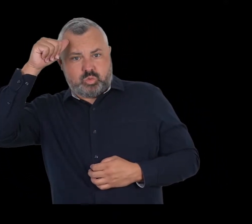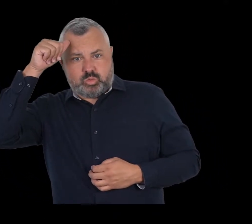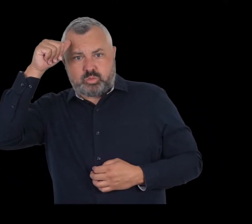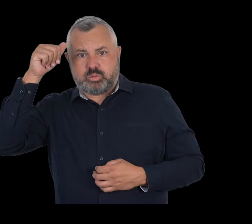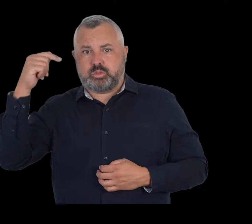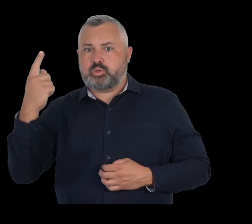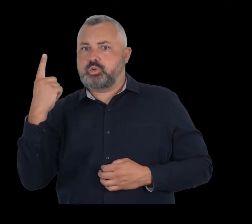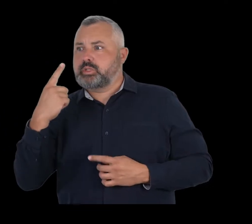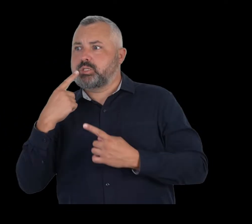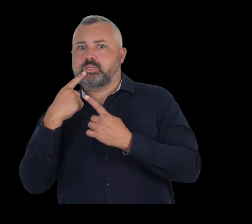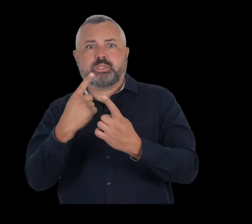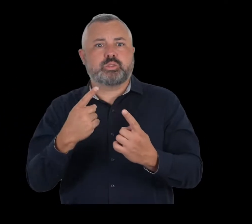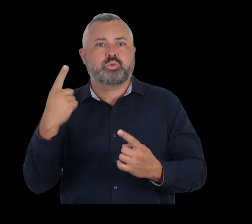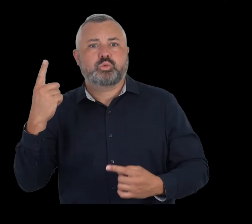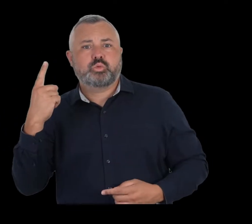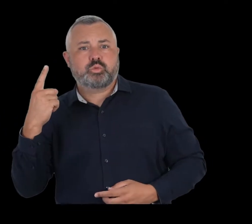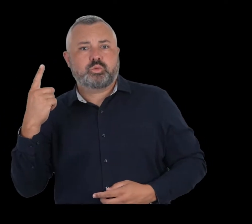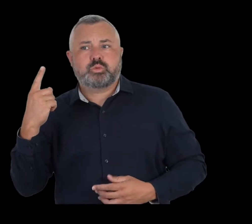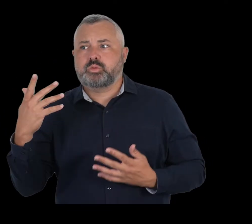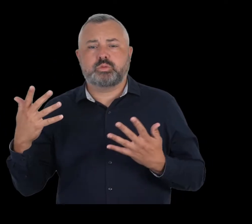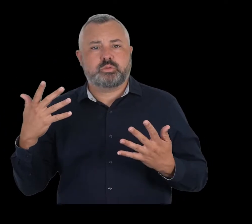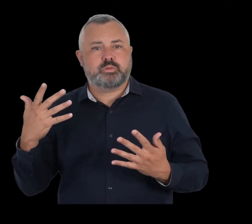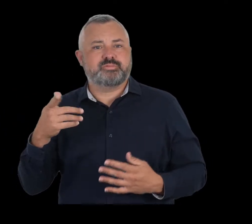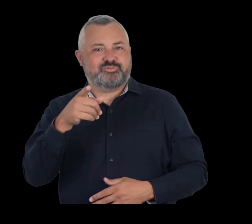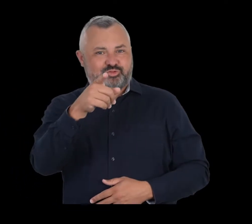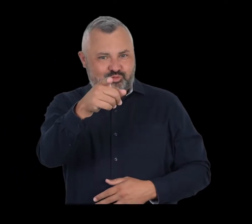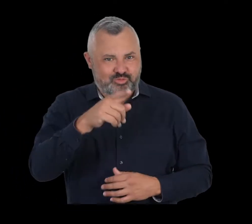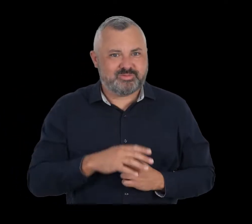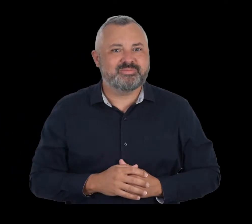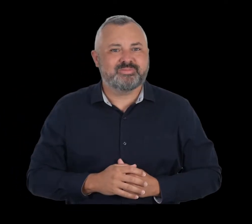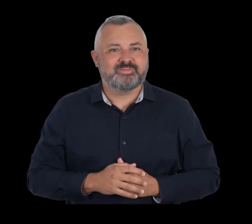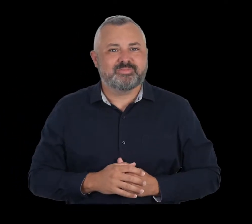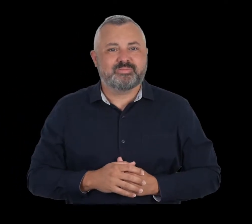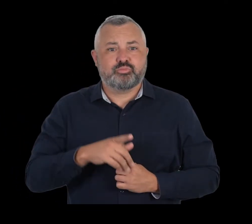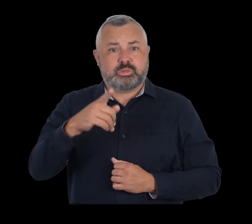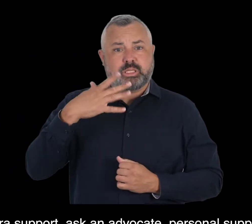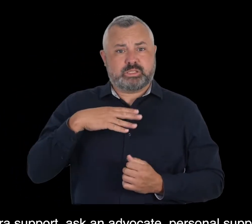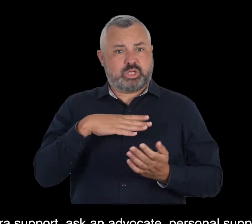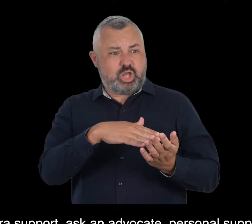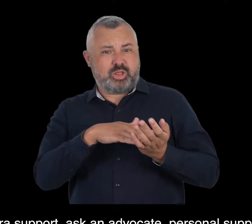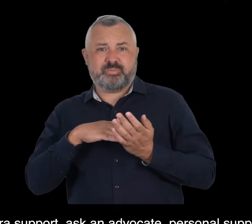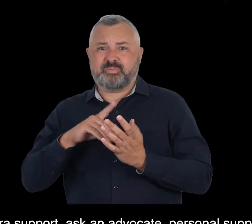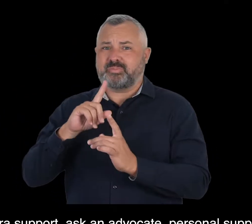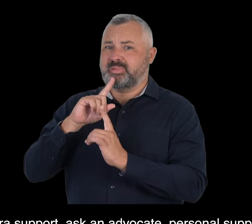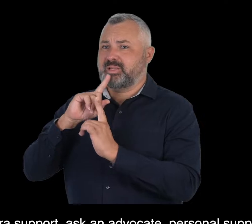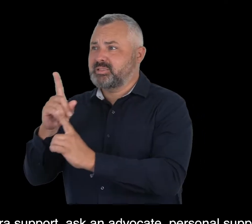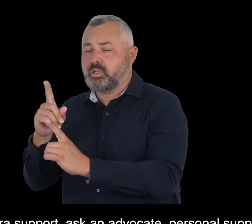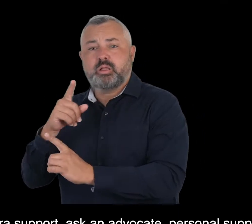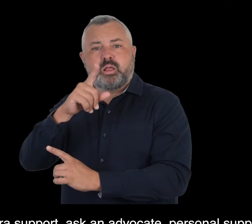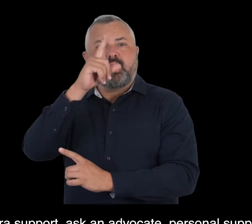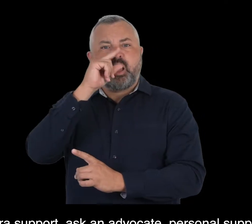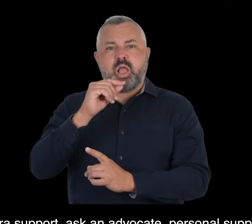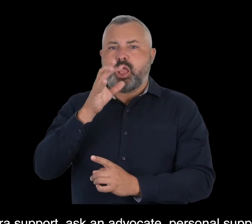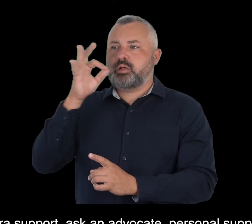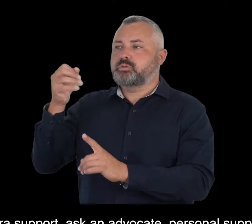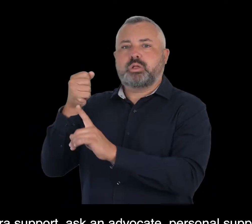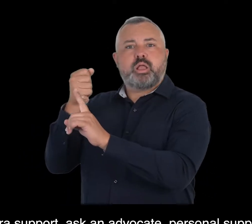Step 4. Who do they need to hear from? You. For extra